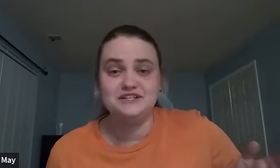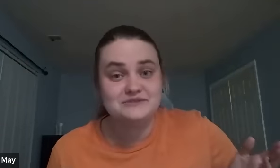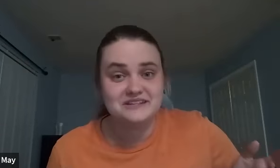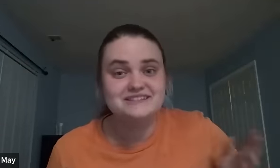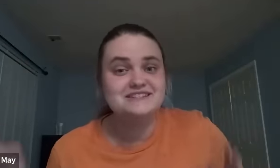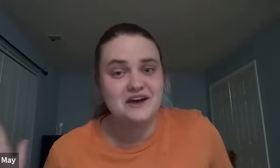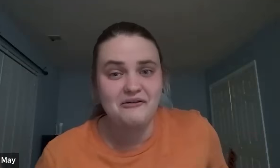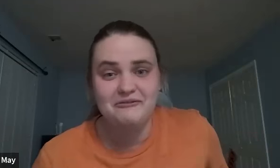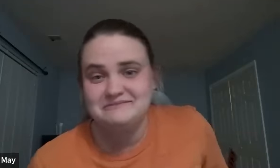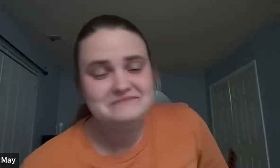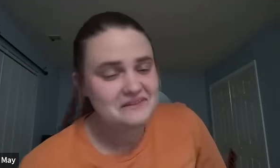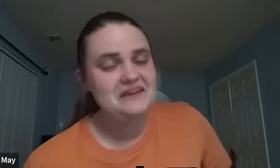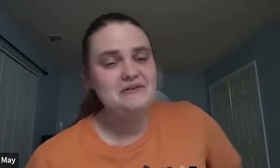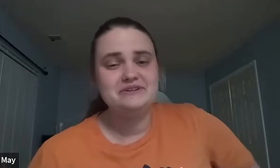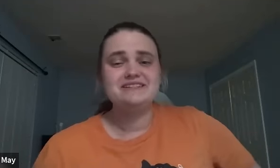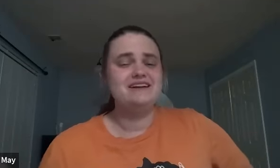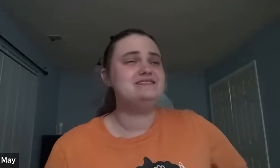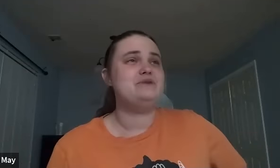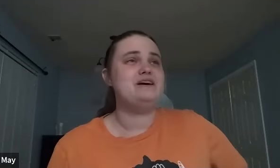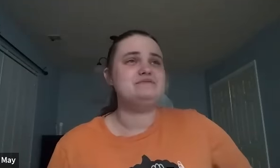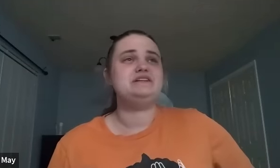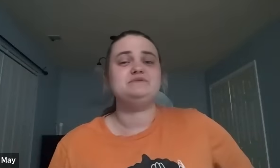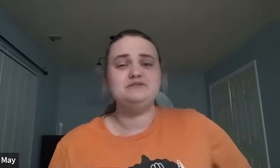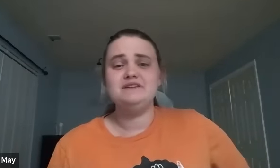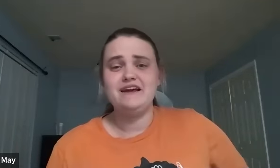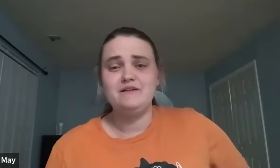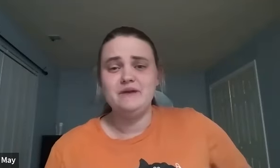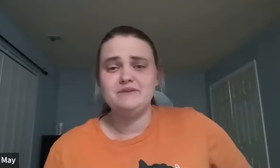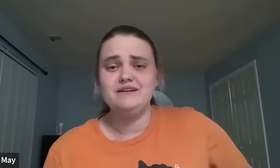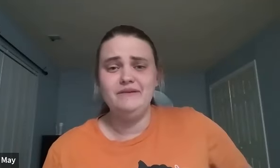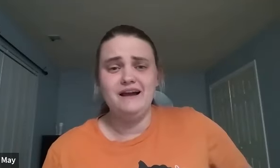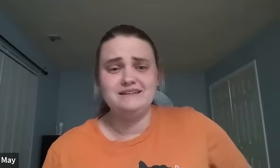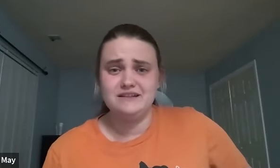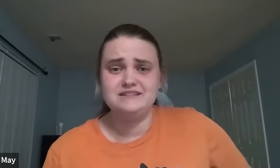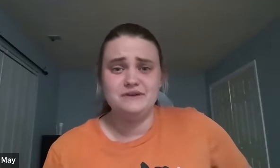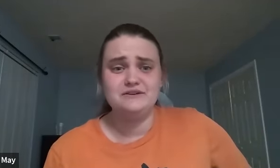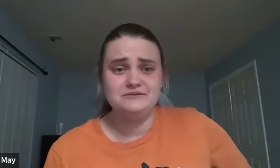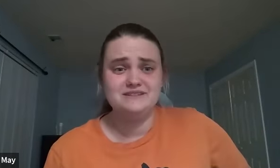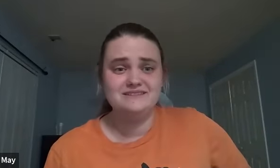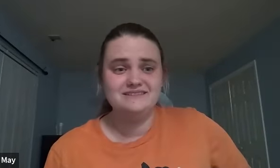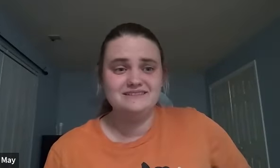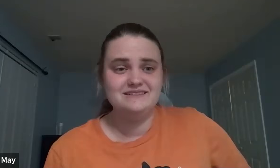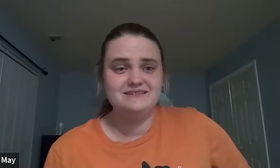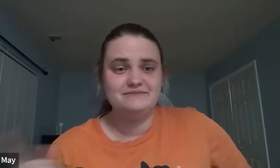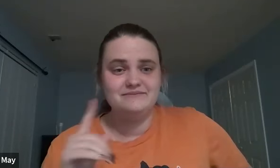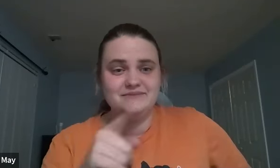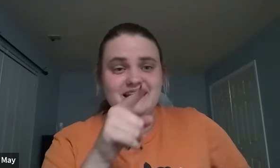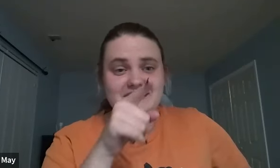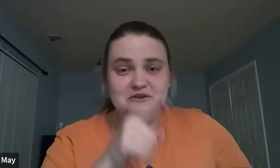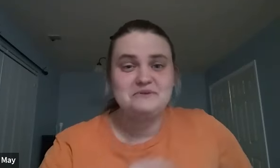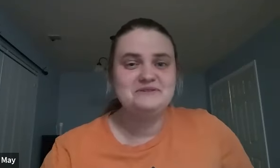use it. So, which is kind of surprising because we do live in Alabama and I see lots of raccoons. Miss Katie, you're muted.